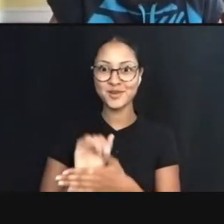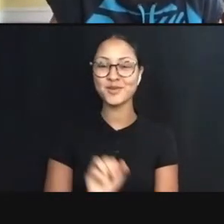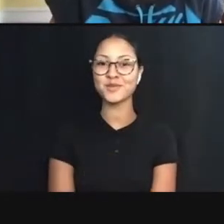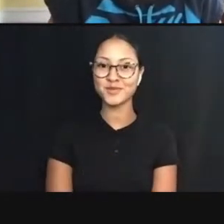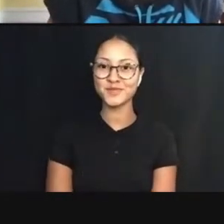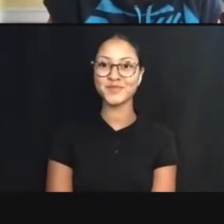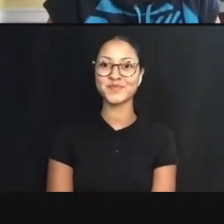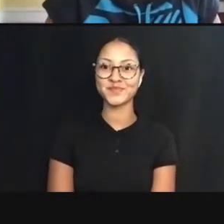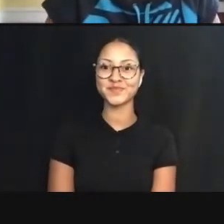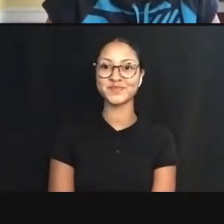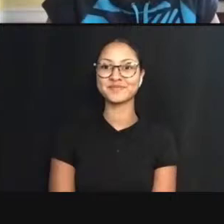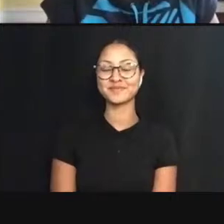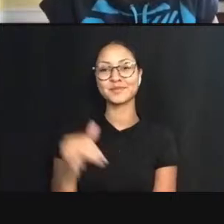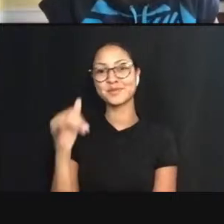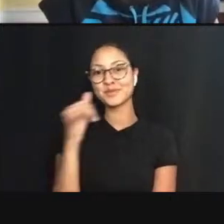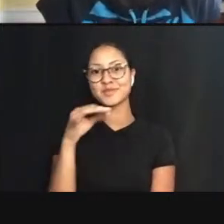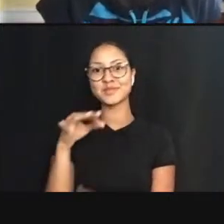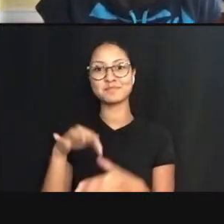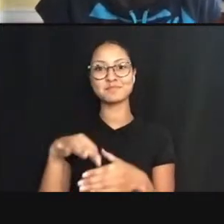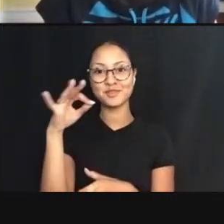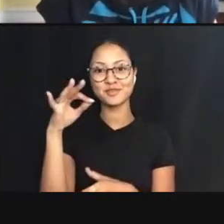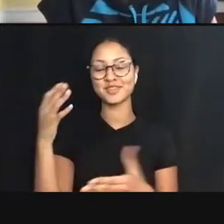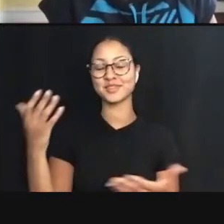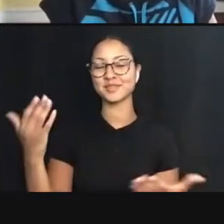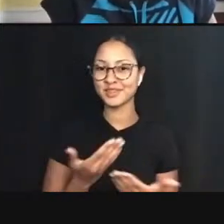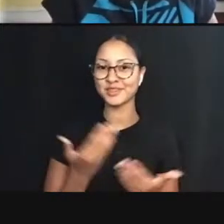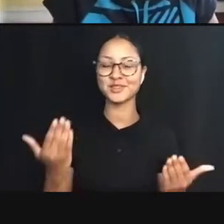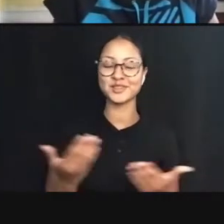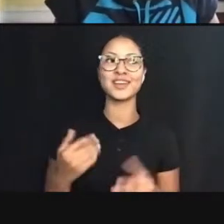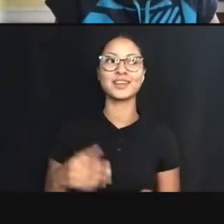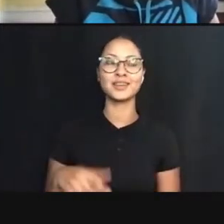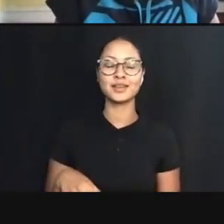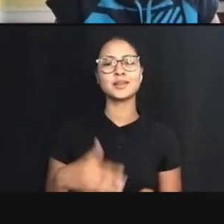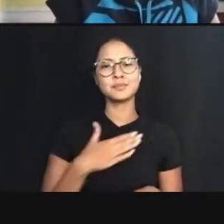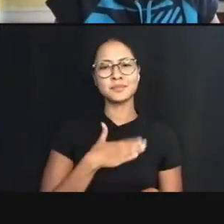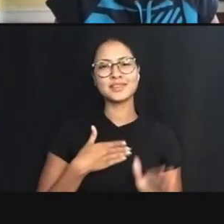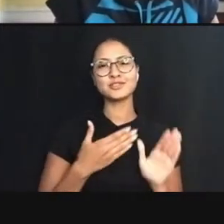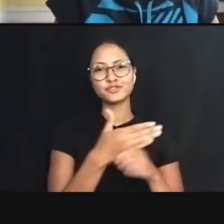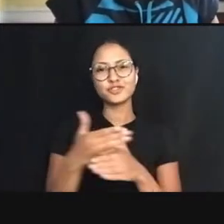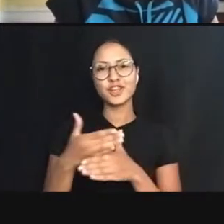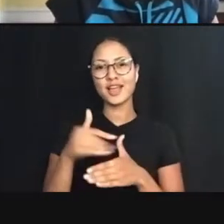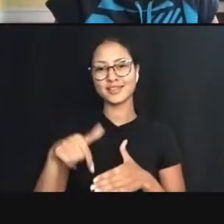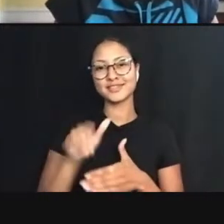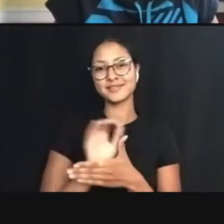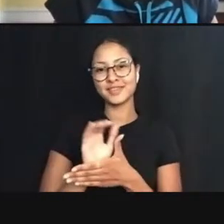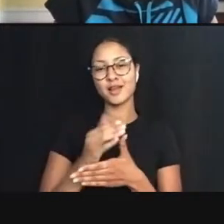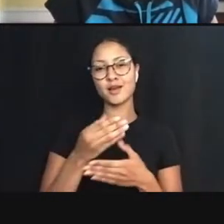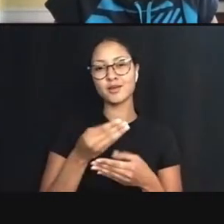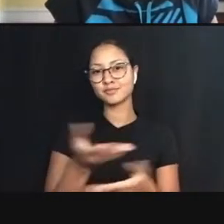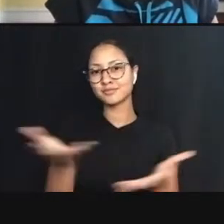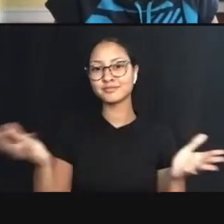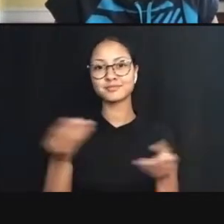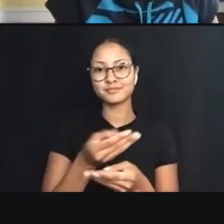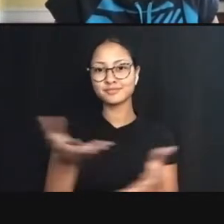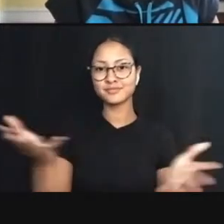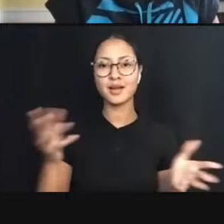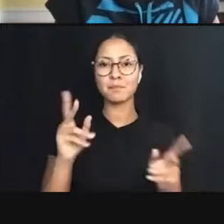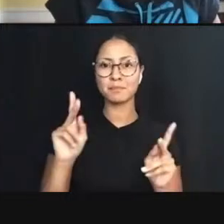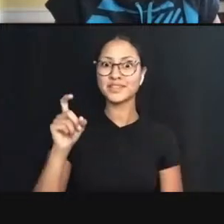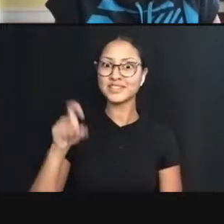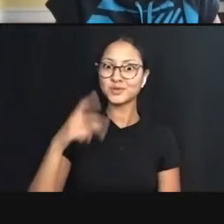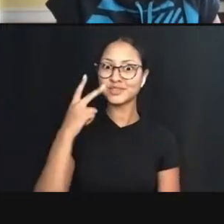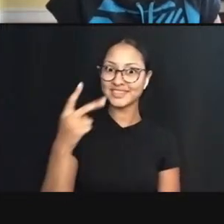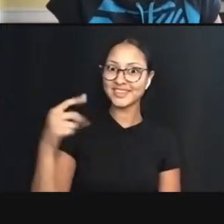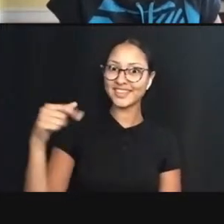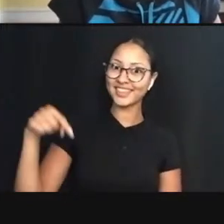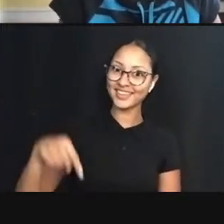Spirit, have this video shared and shown to those who need to see it. So